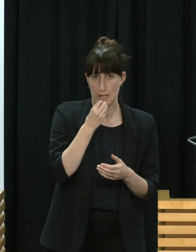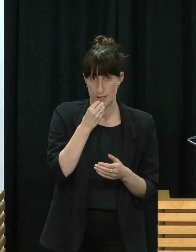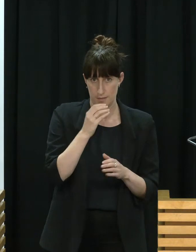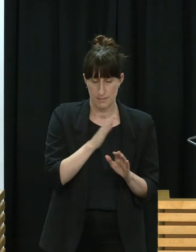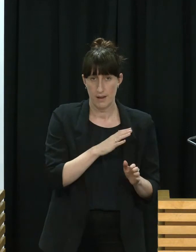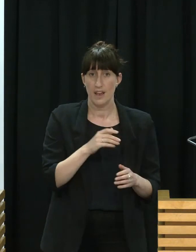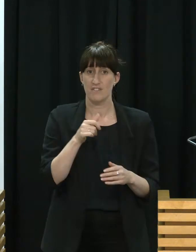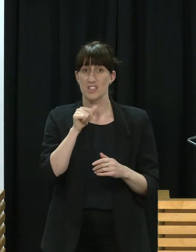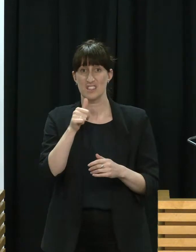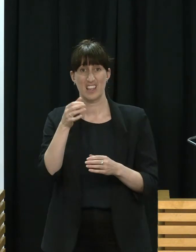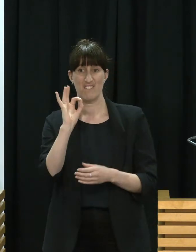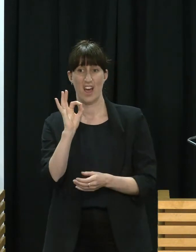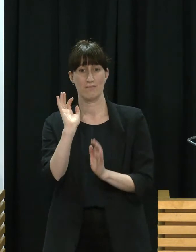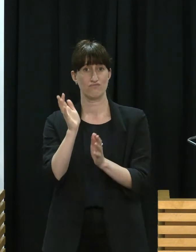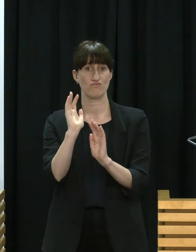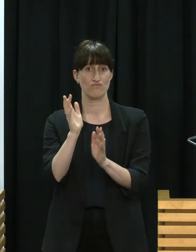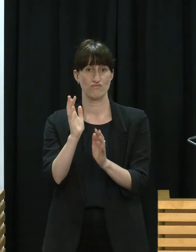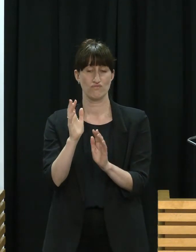well be an appropriate thing to do.